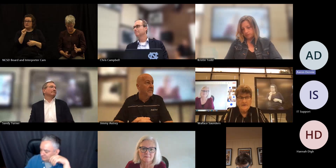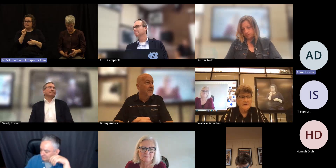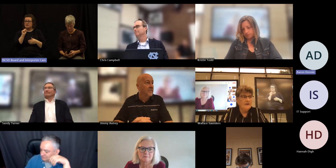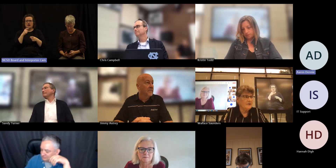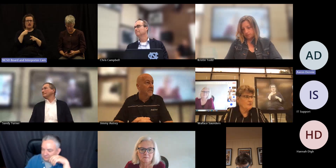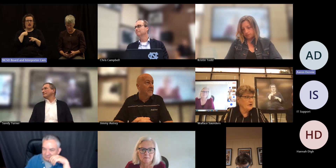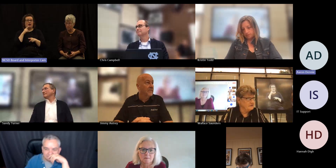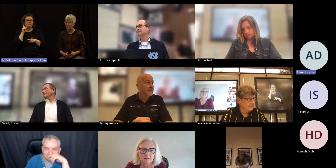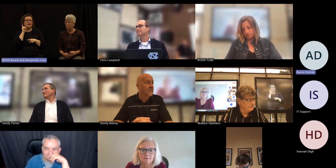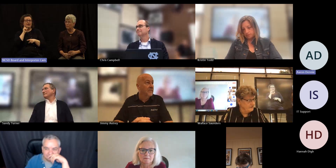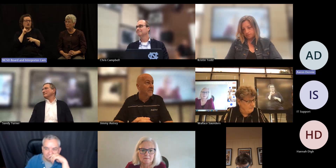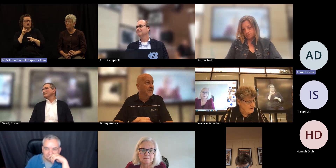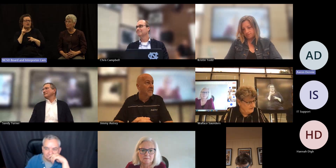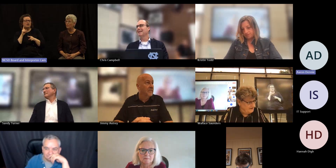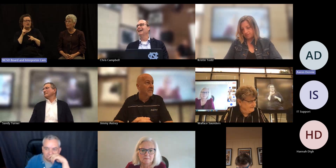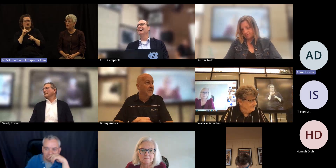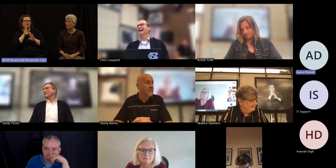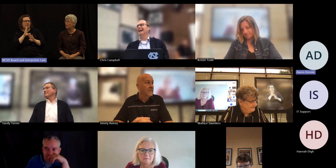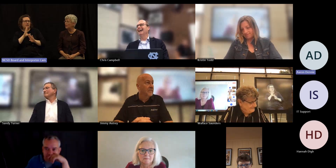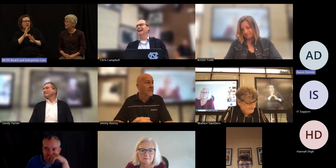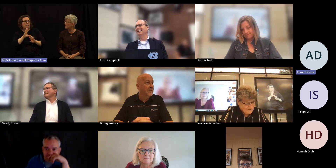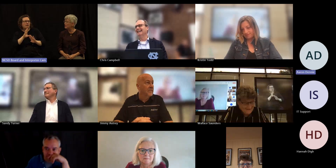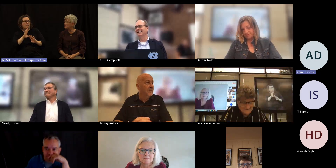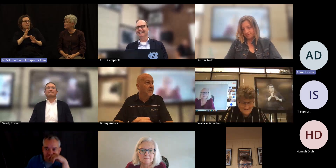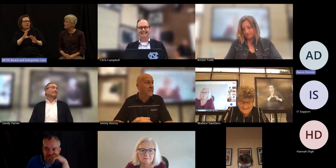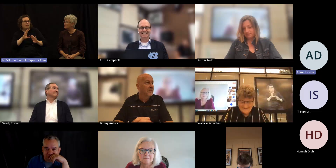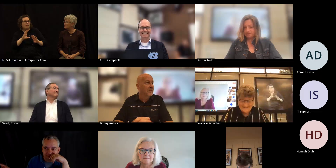I've been hearing a lot of crickets over the month.